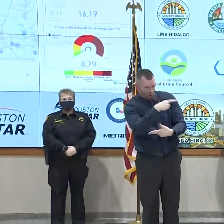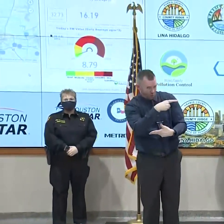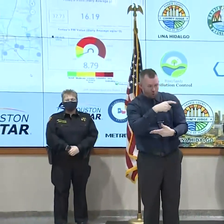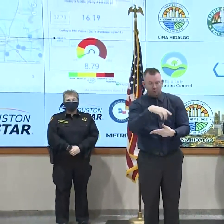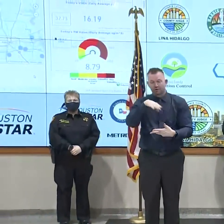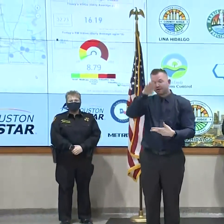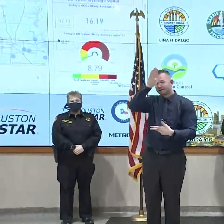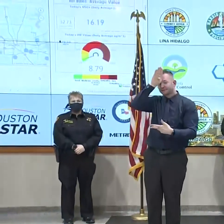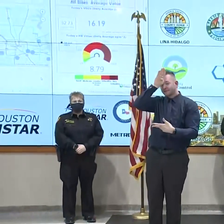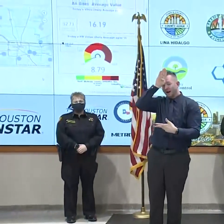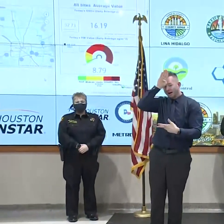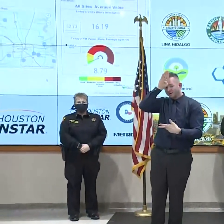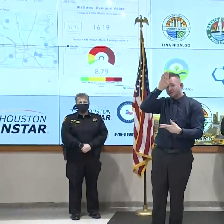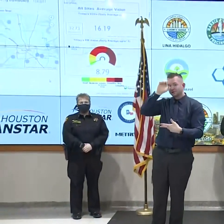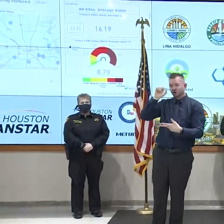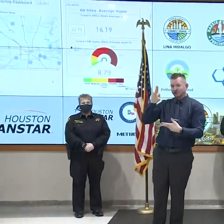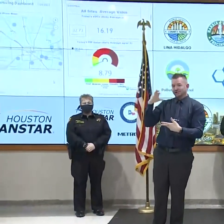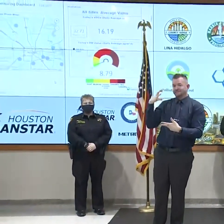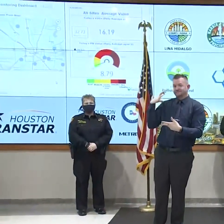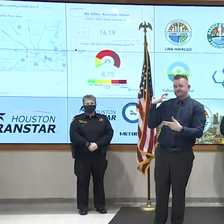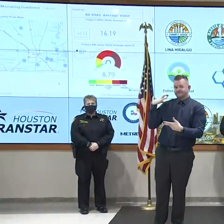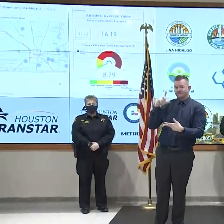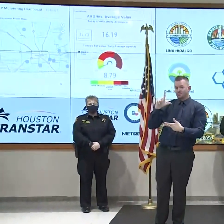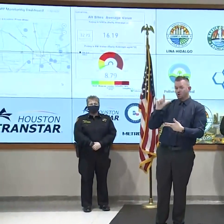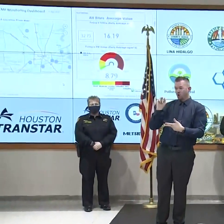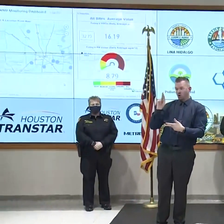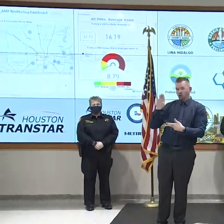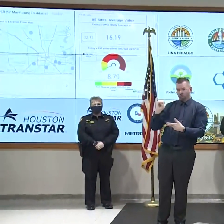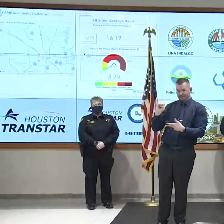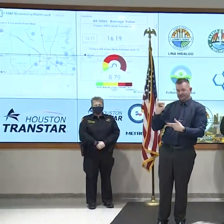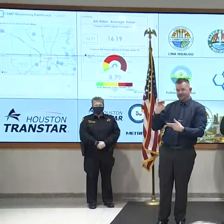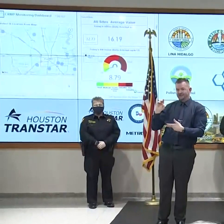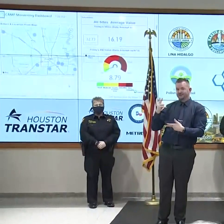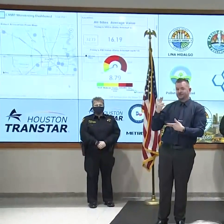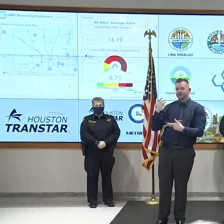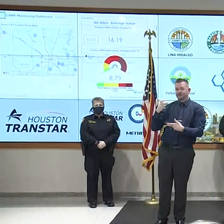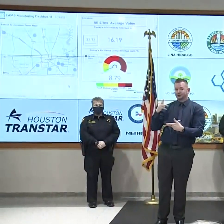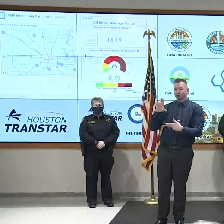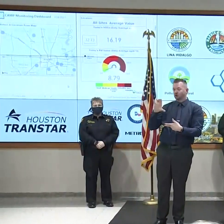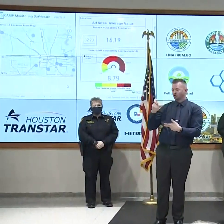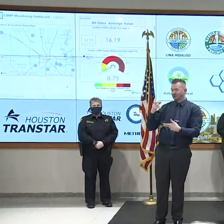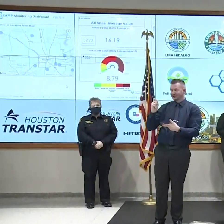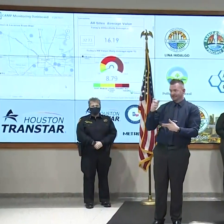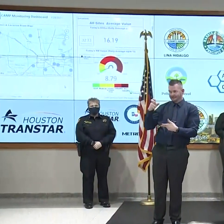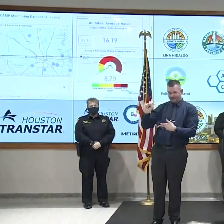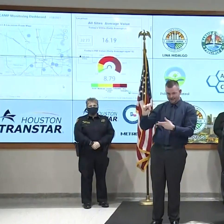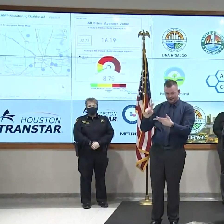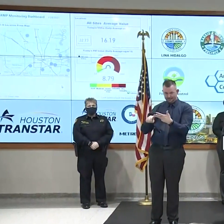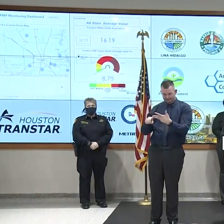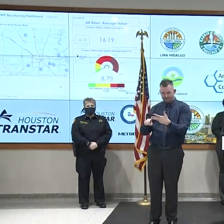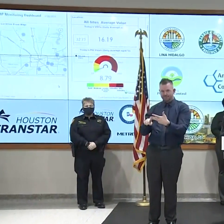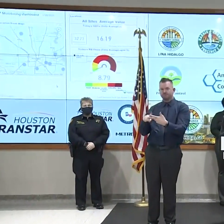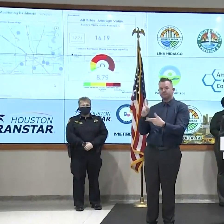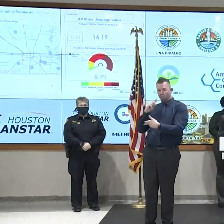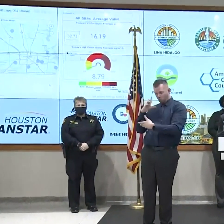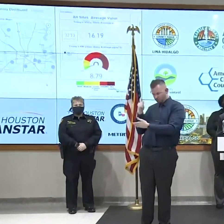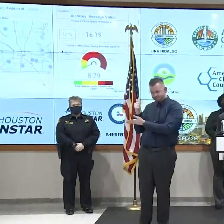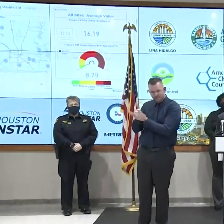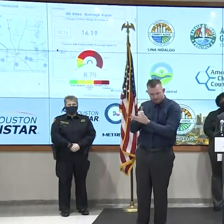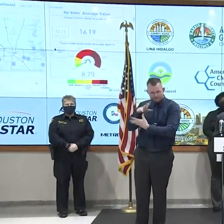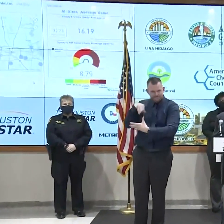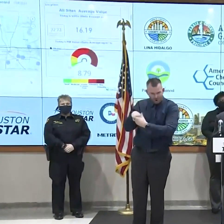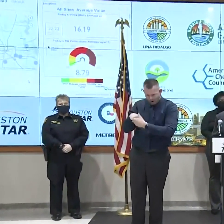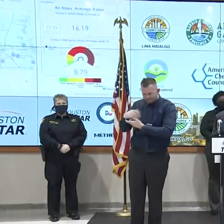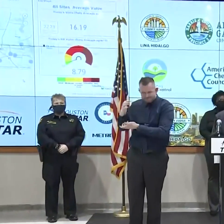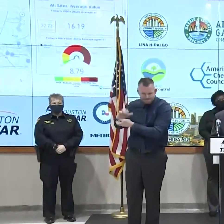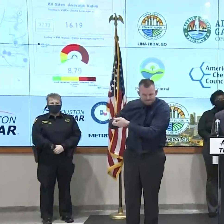public servant. As a part of this grant, she'll be able to outfit her officers along with hazmat crews across the county